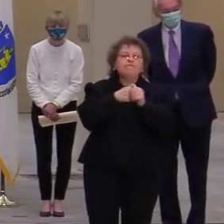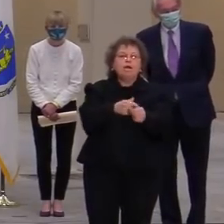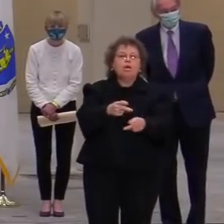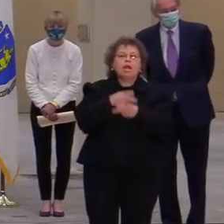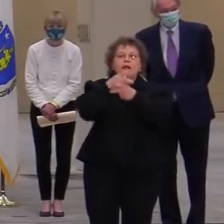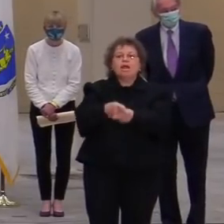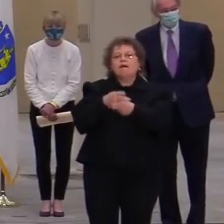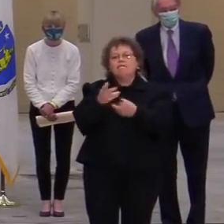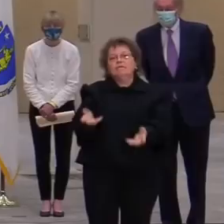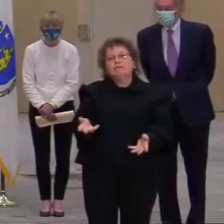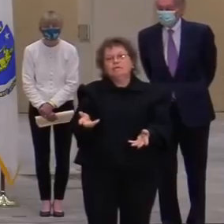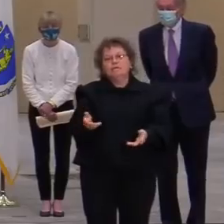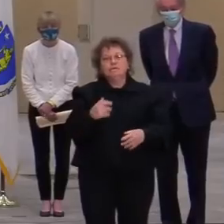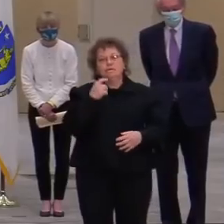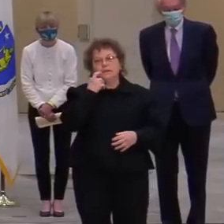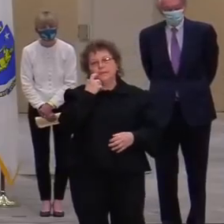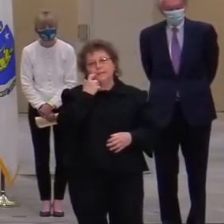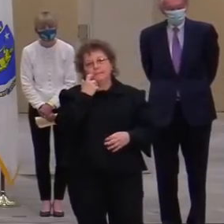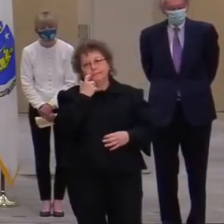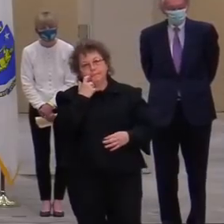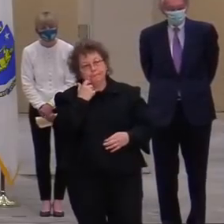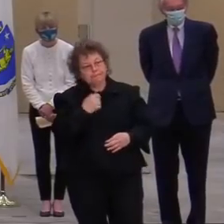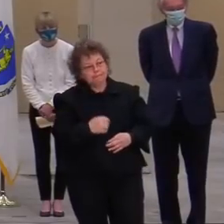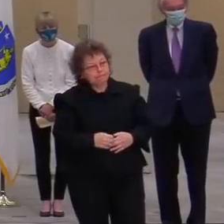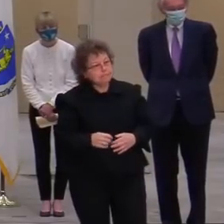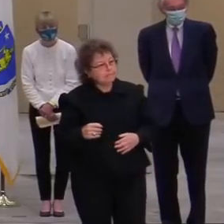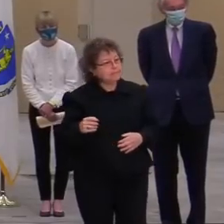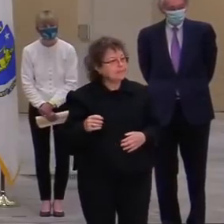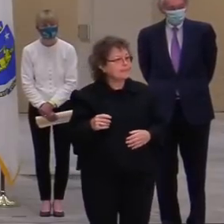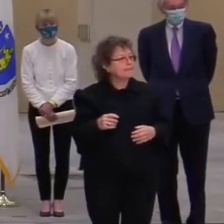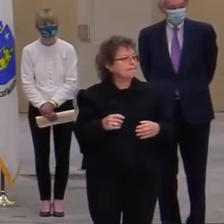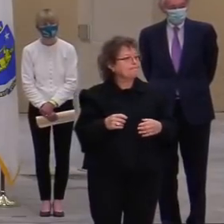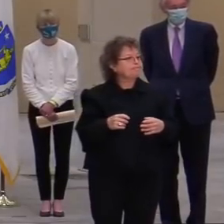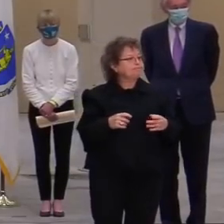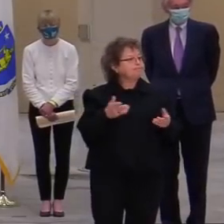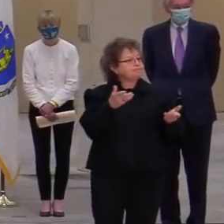Go ahead, Steph. I will get you after.